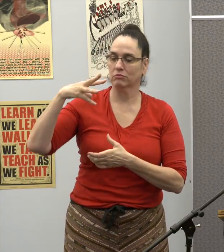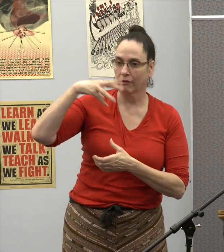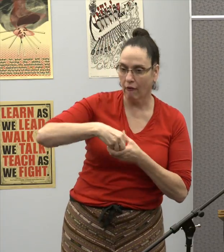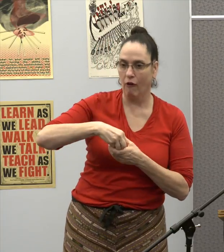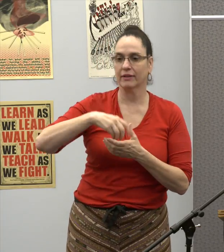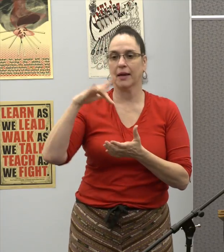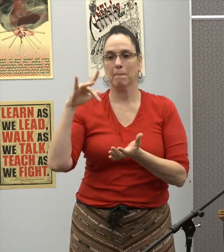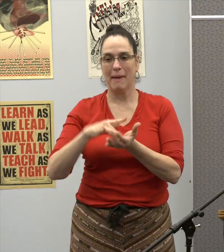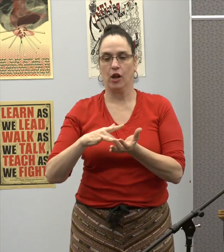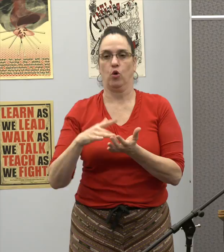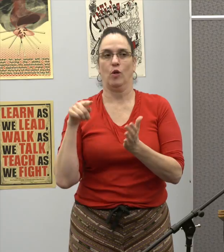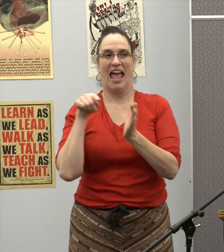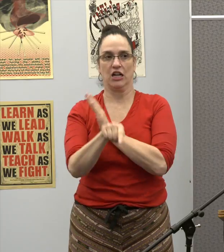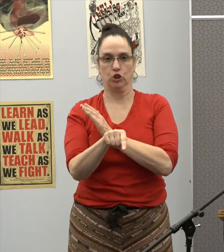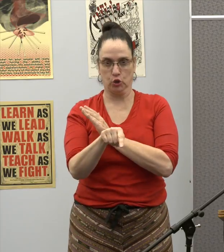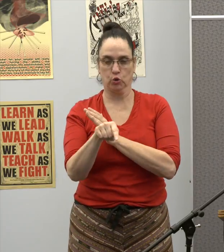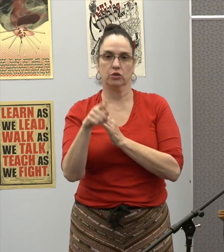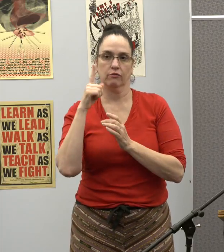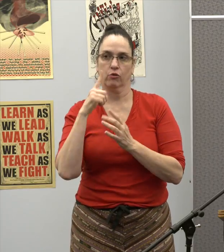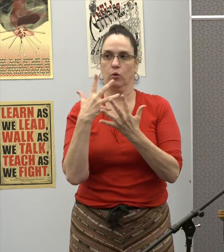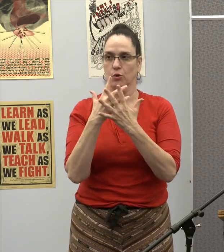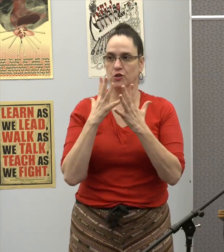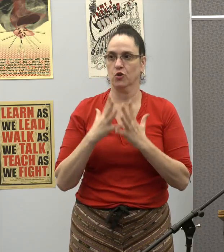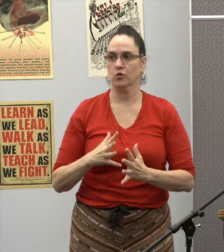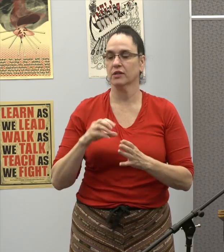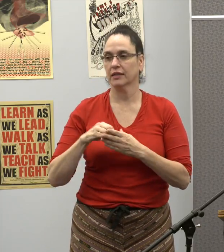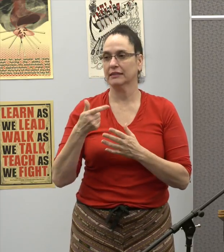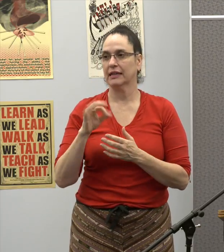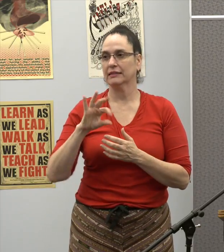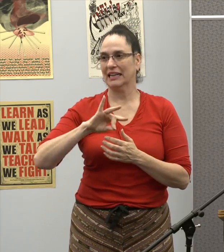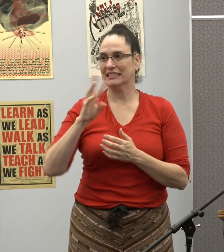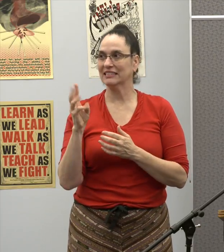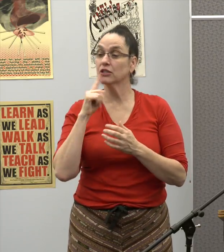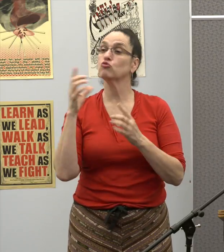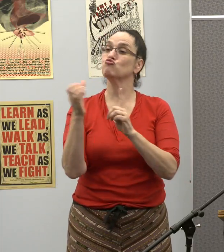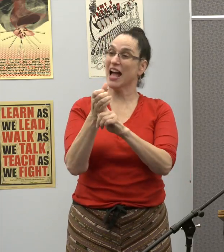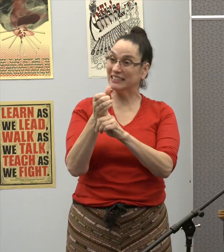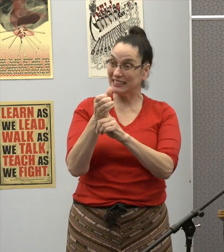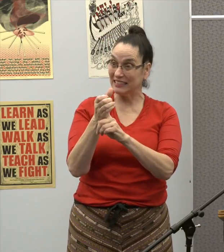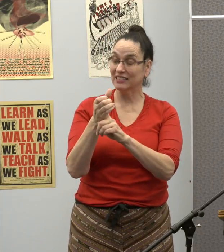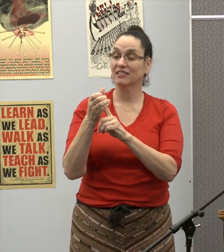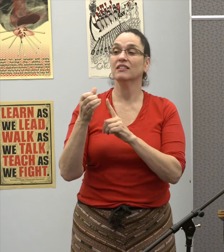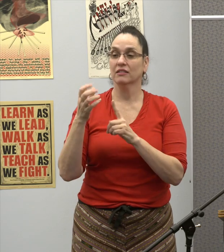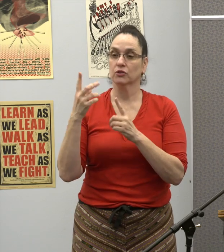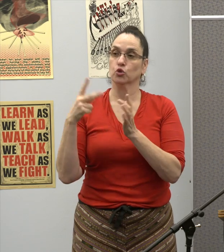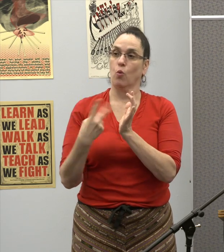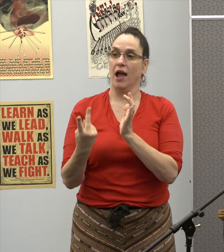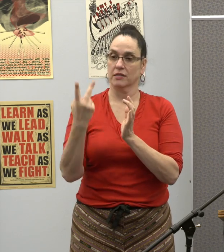has been arrested twice while committing civil disobedience as part of the Moro Monday Forward Together